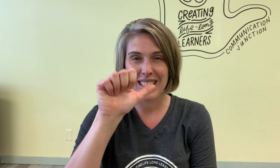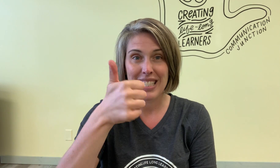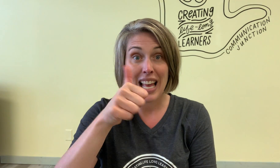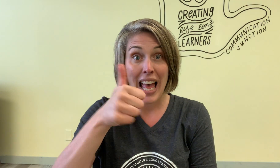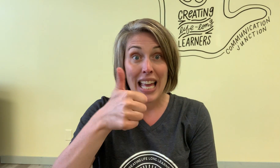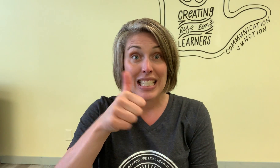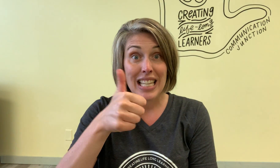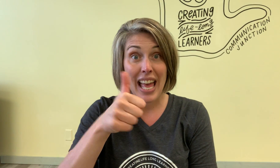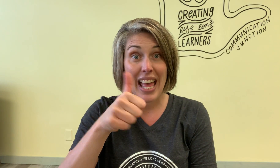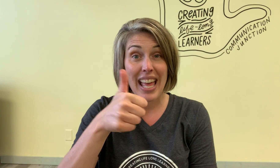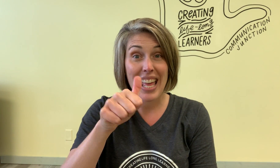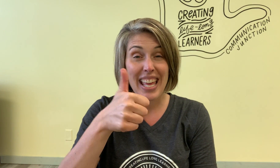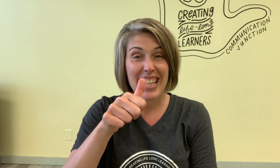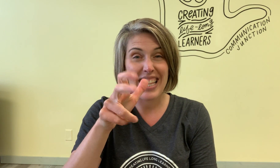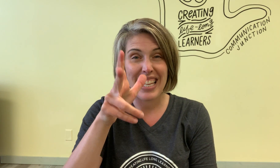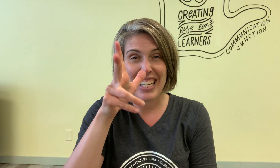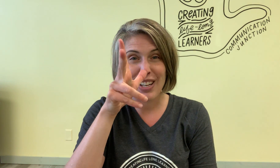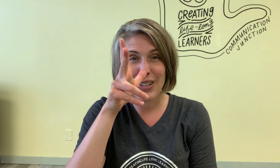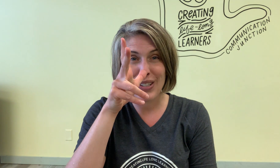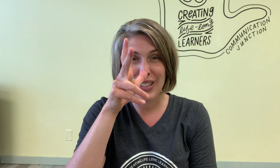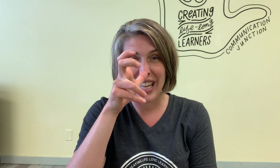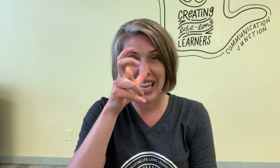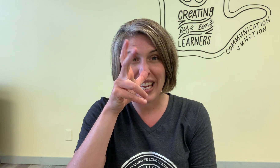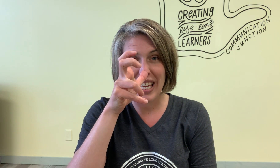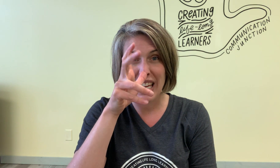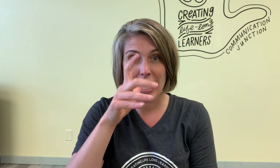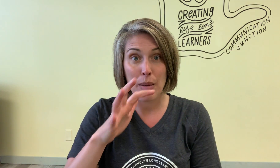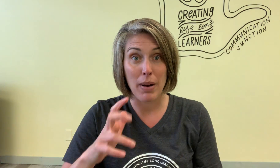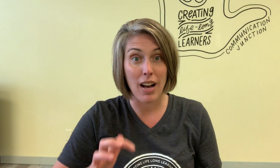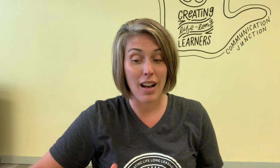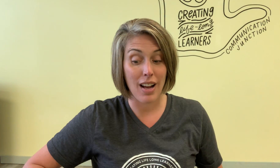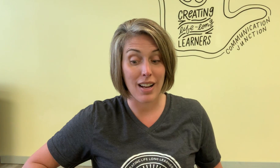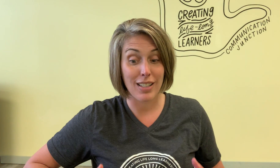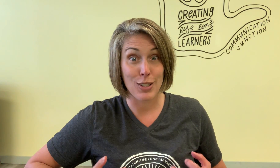ladybugs. 10 little ladybugs